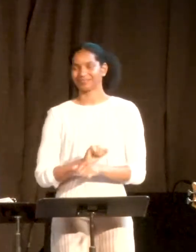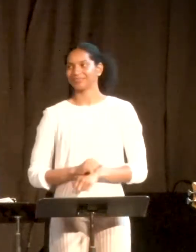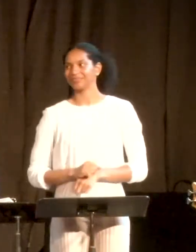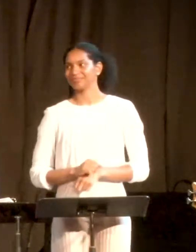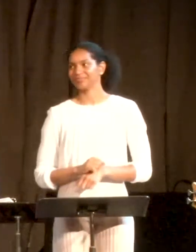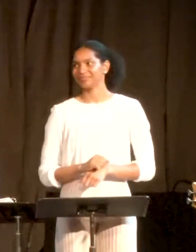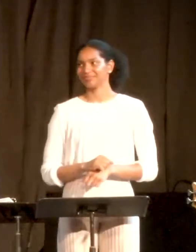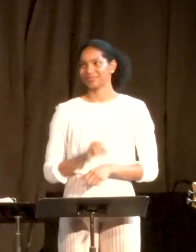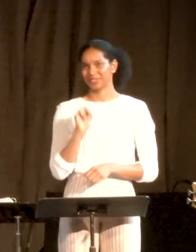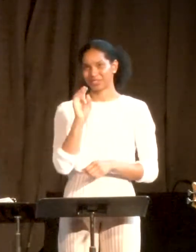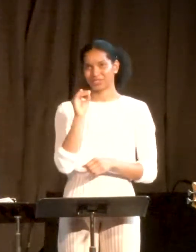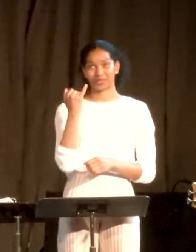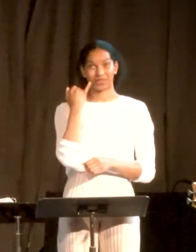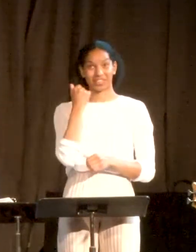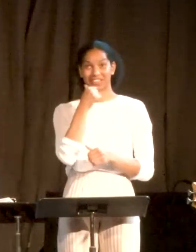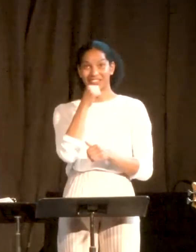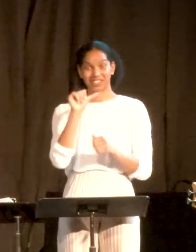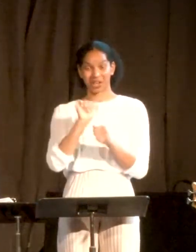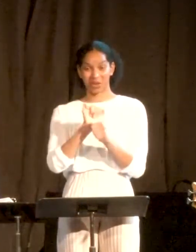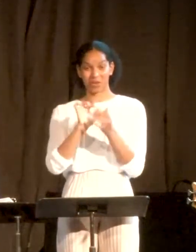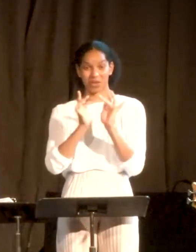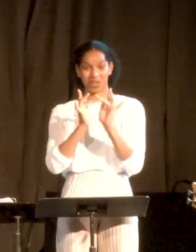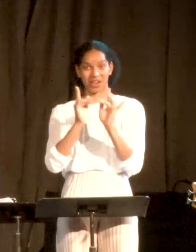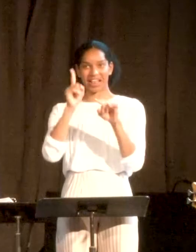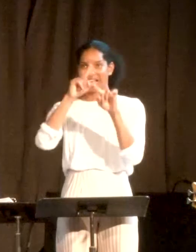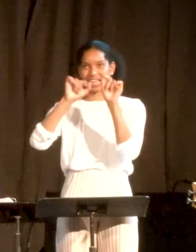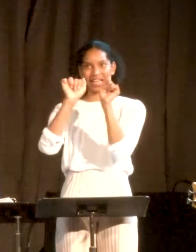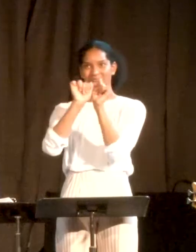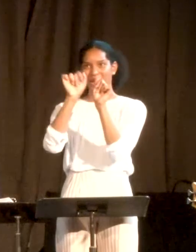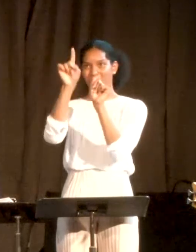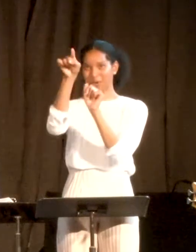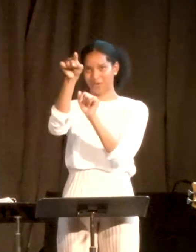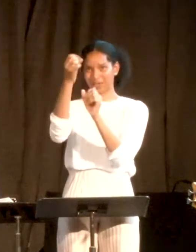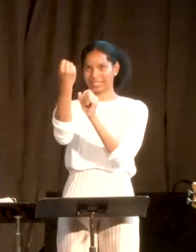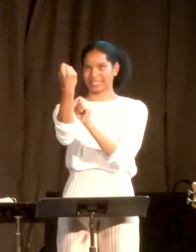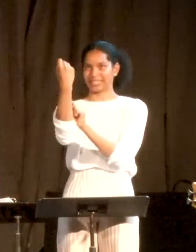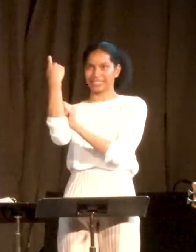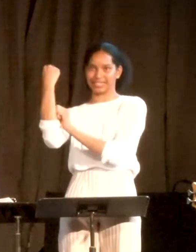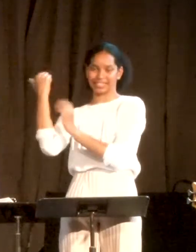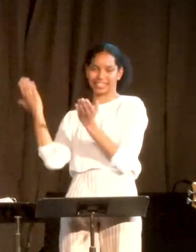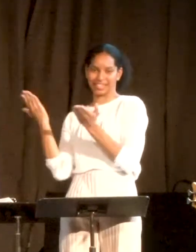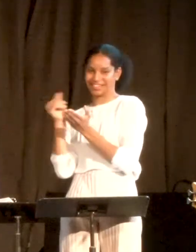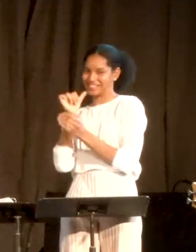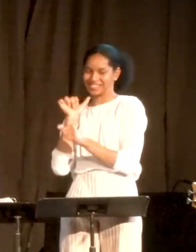balcony and the screen get interrupted. So